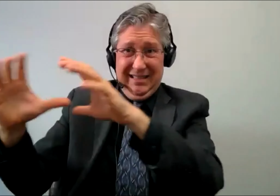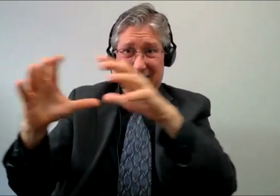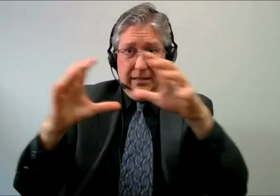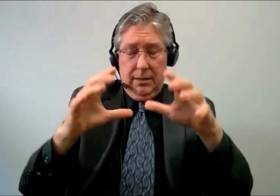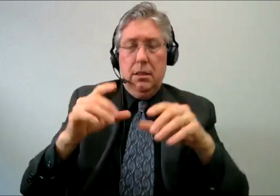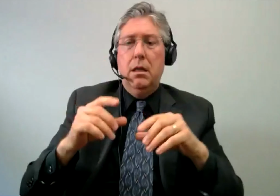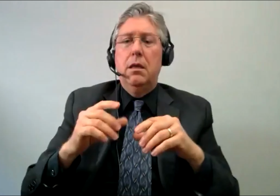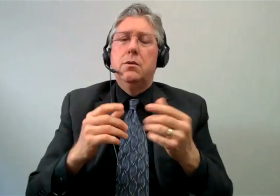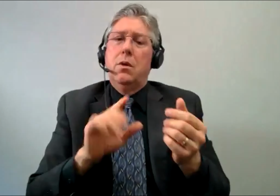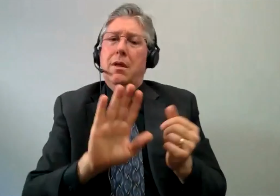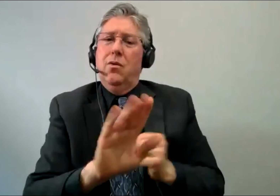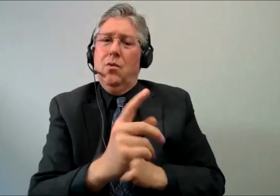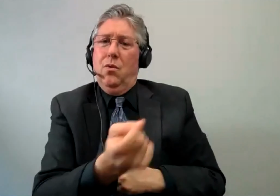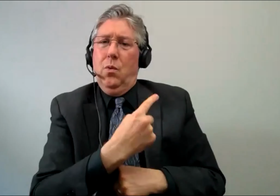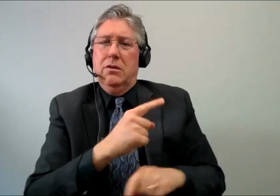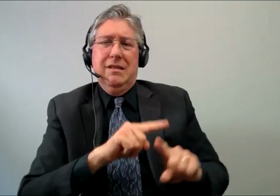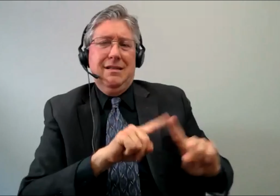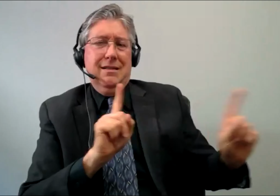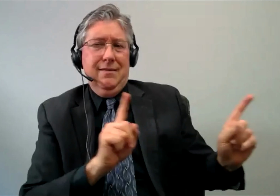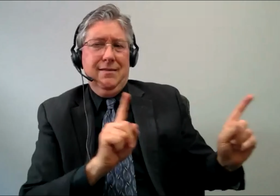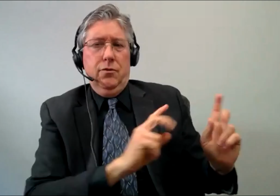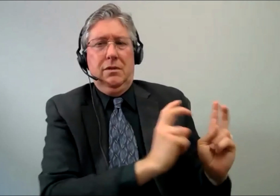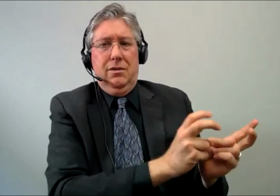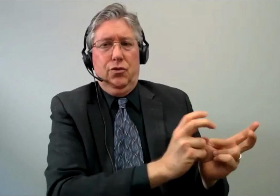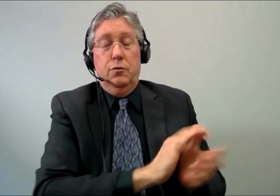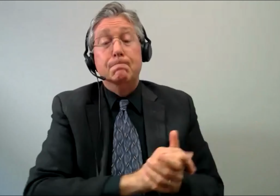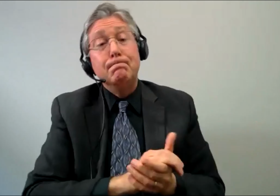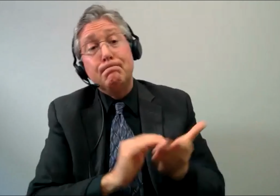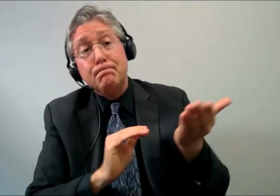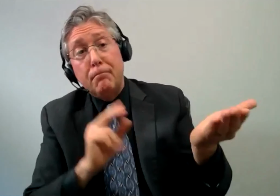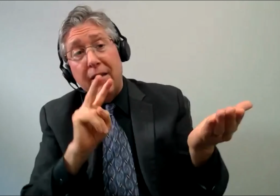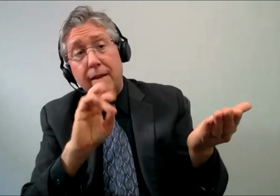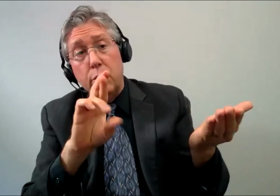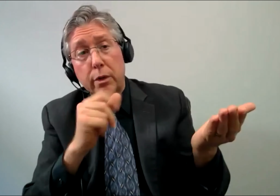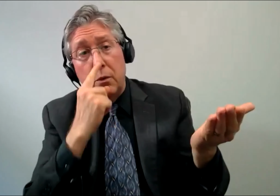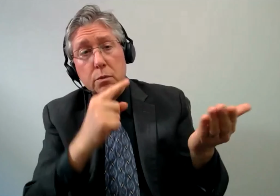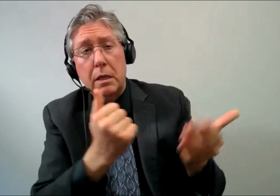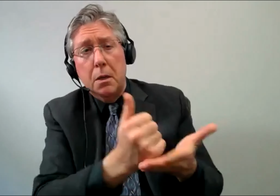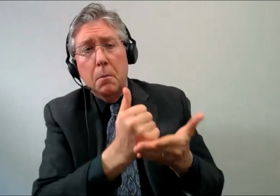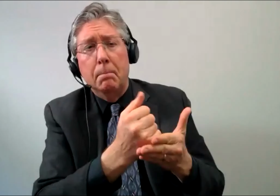in another separate issue. So Victoria, can you help me clarify that piece?